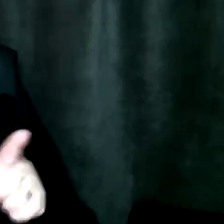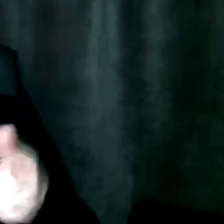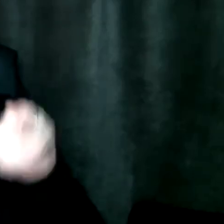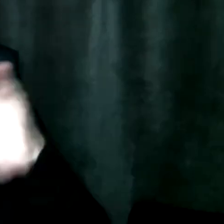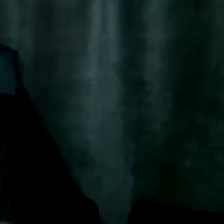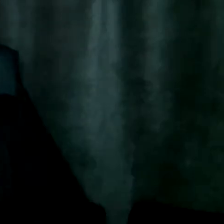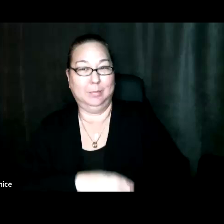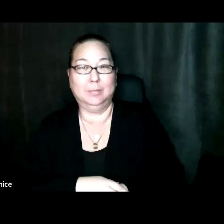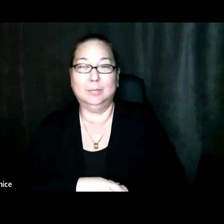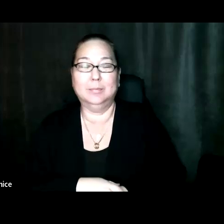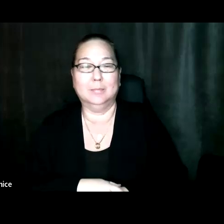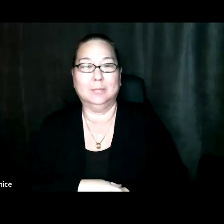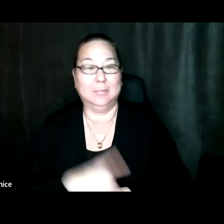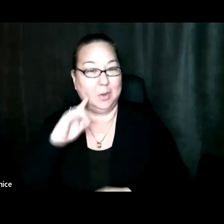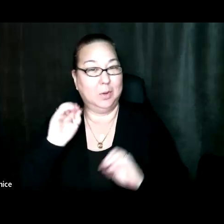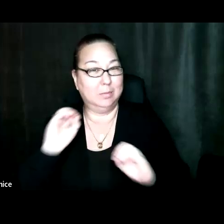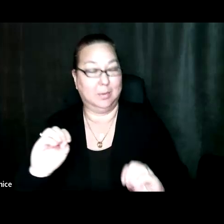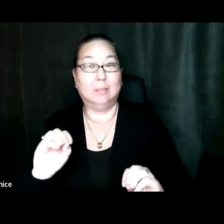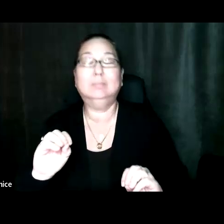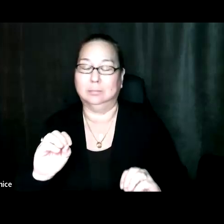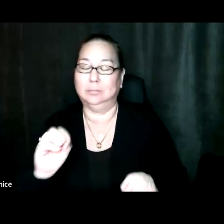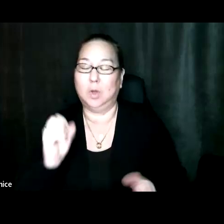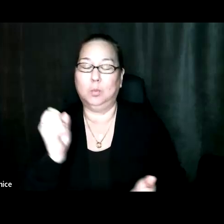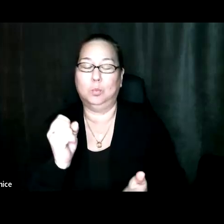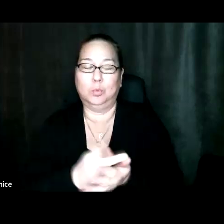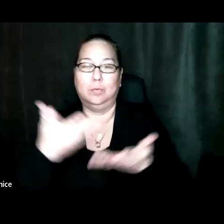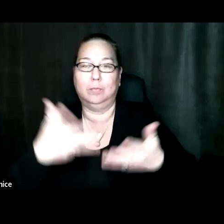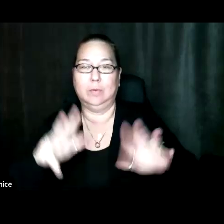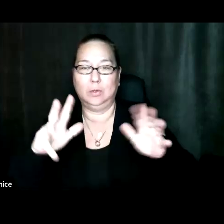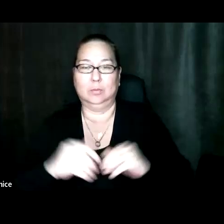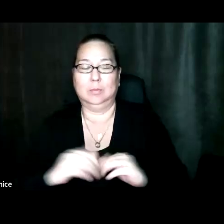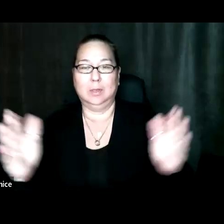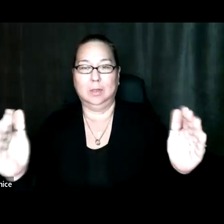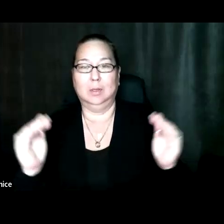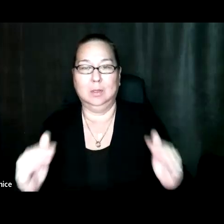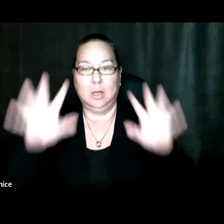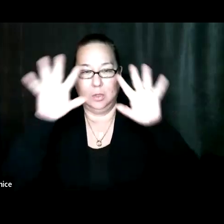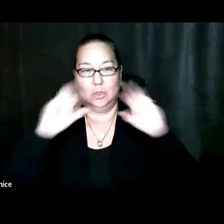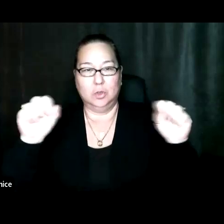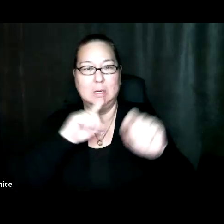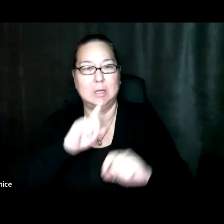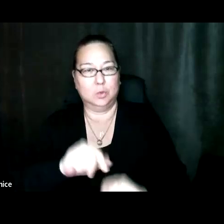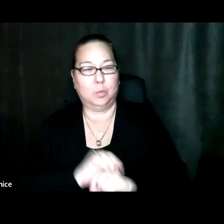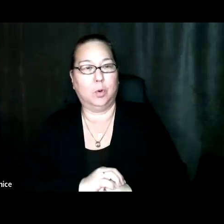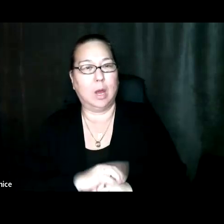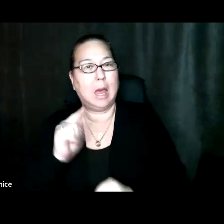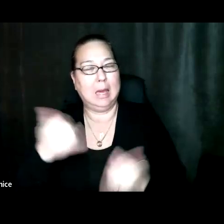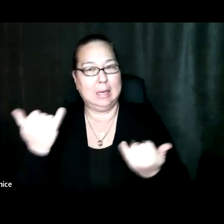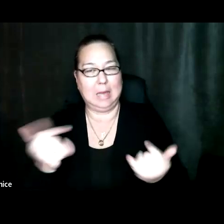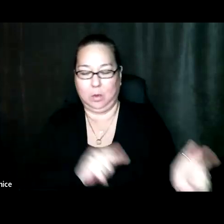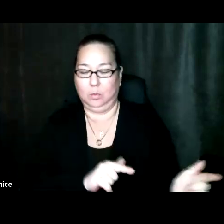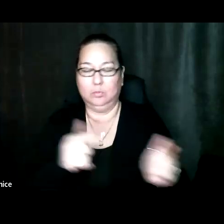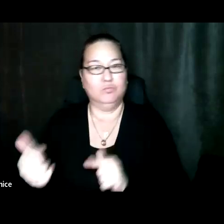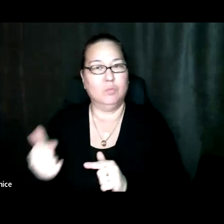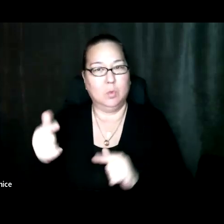consent? Hearing none, the minutes are approved. We'll now move on to the superintendent's report. I present to you our